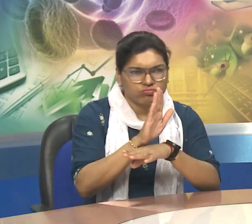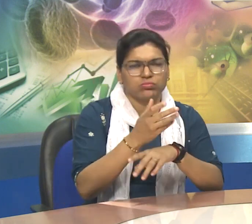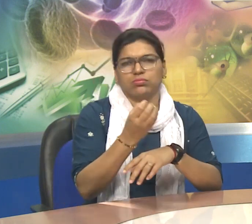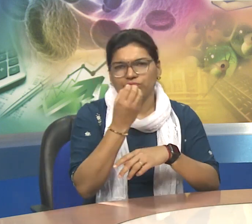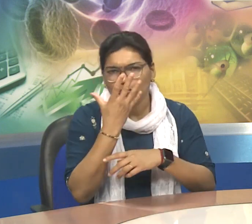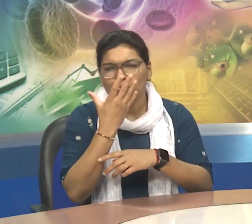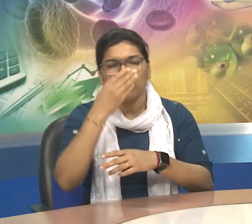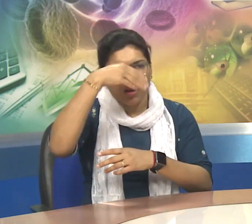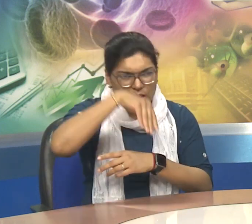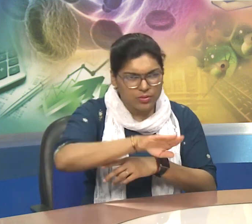argument,